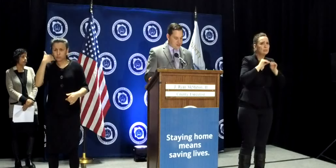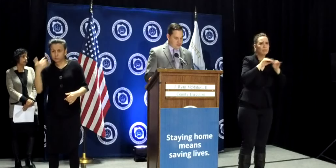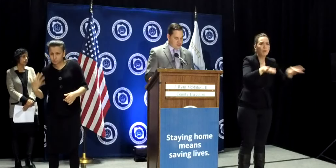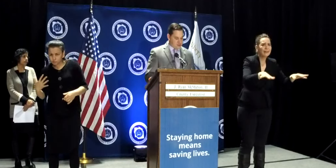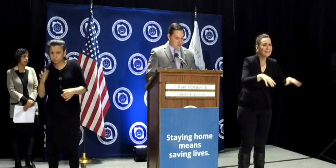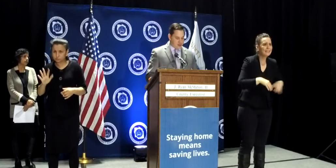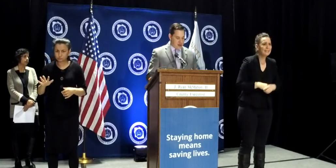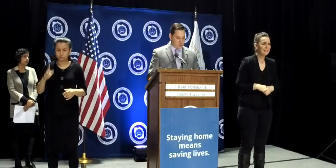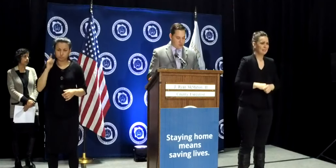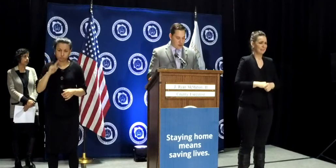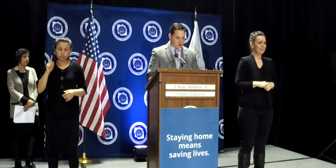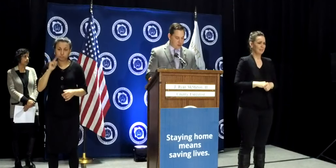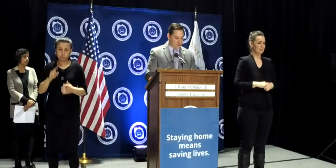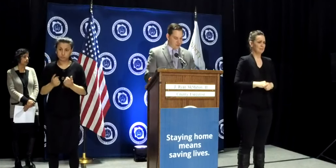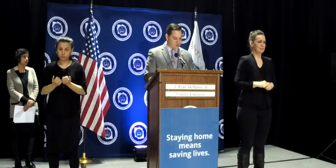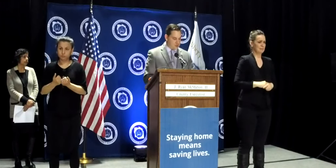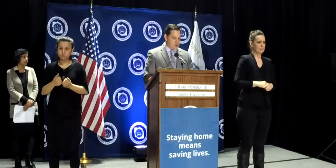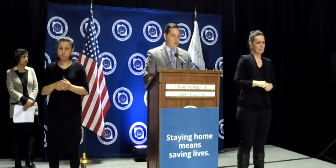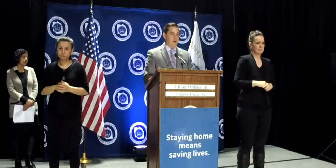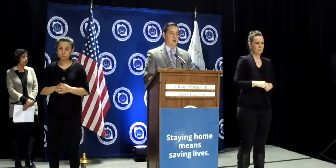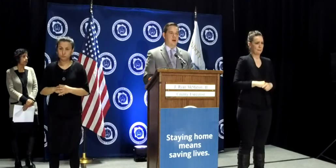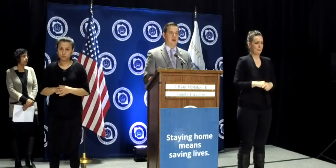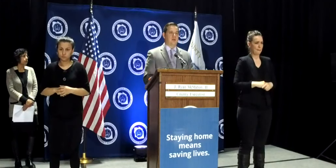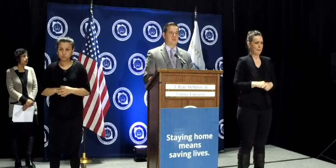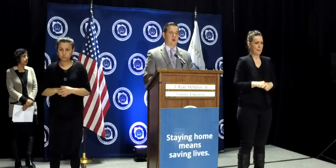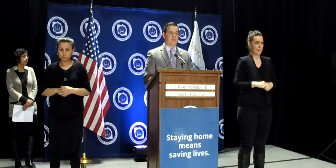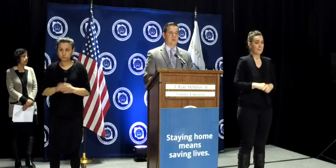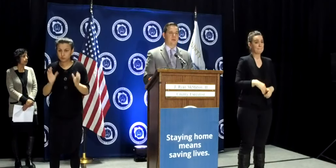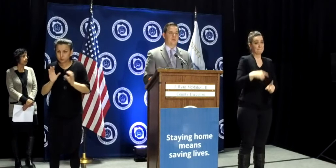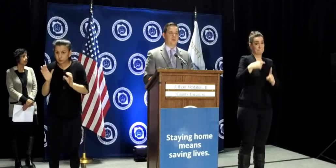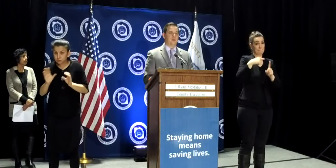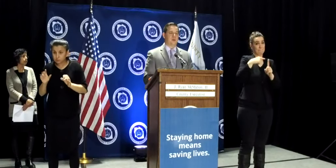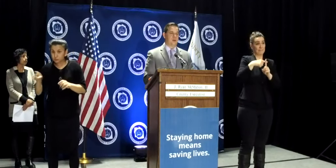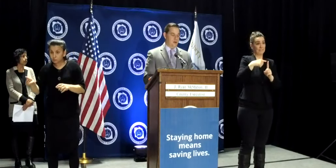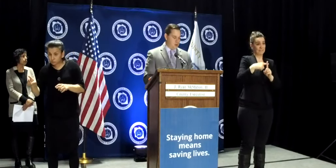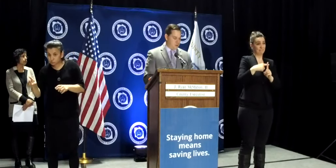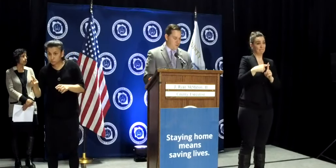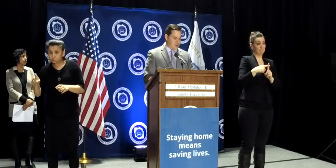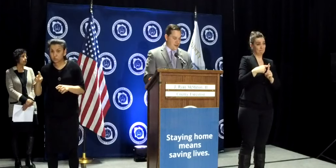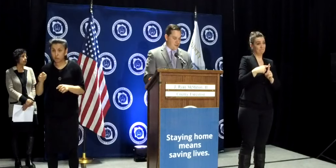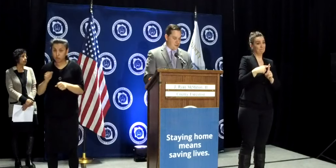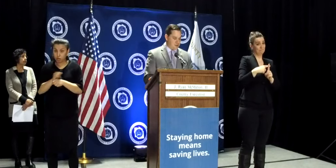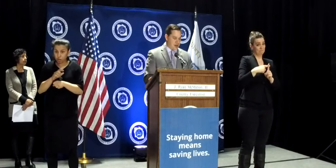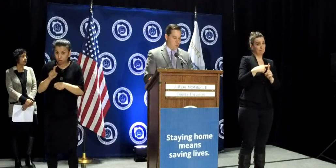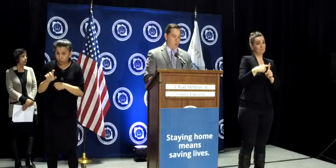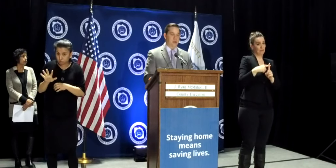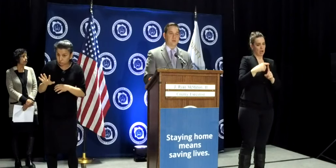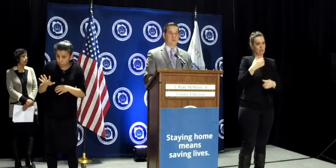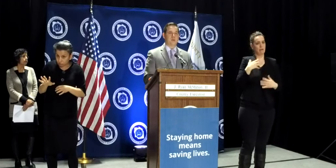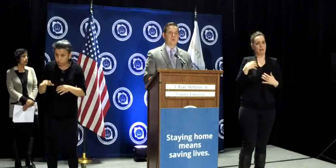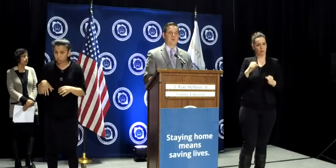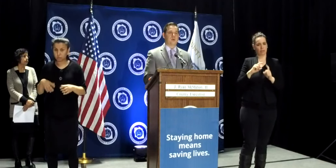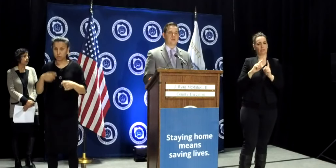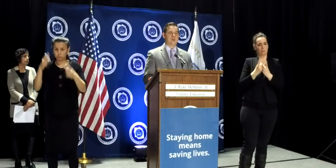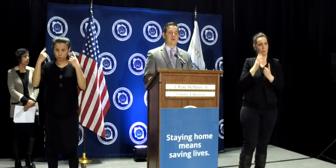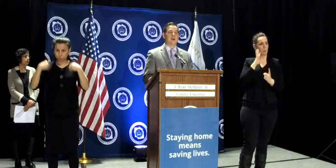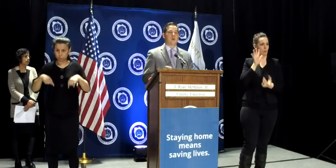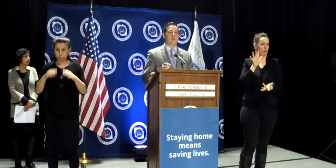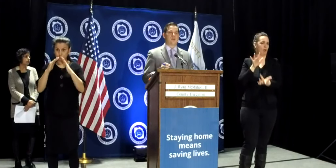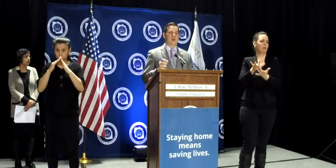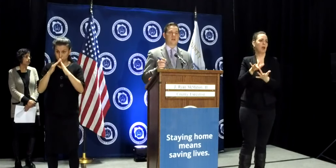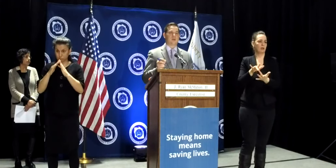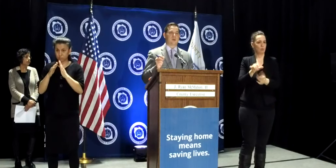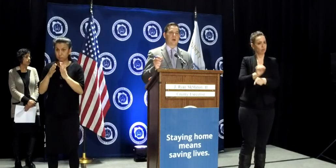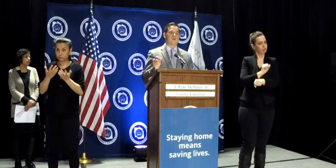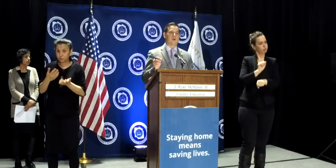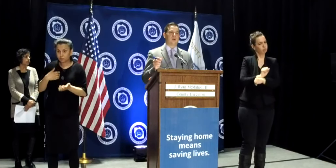Positive cases, again, we talked about this. Our health department is doing a fantastic job working with people who are sick. When